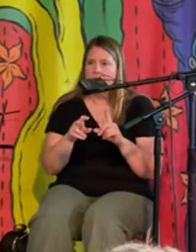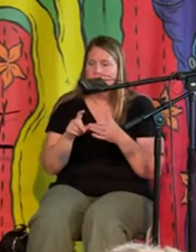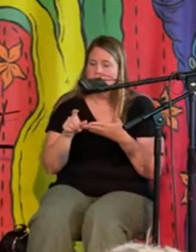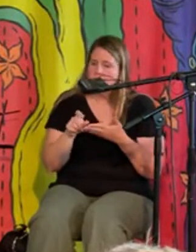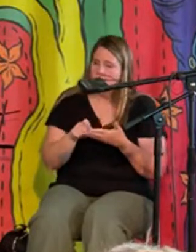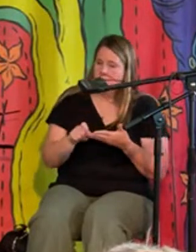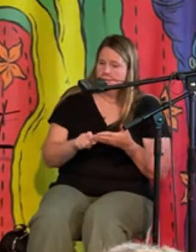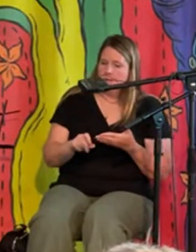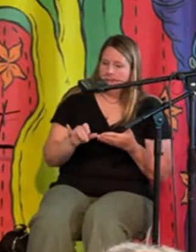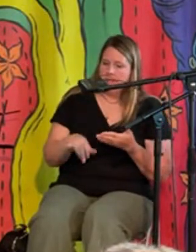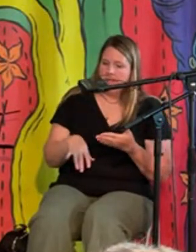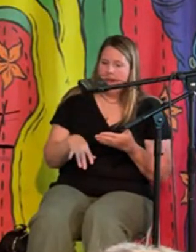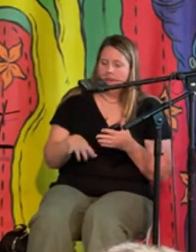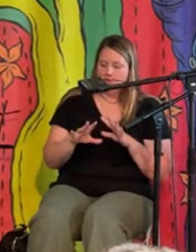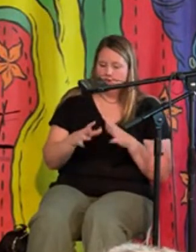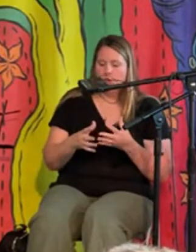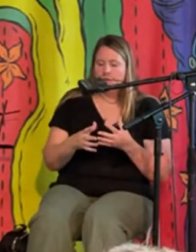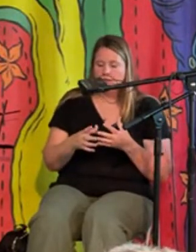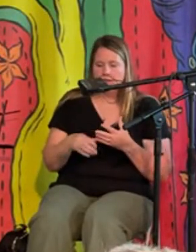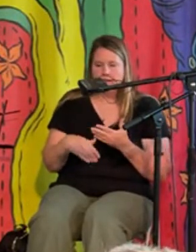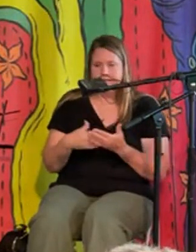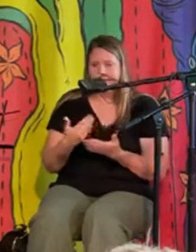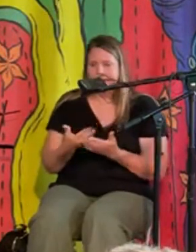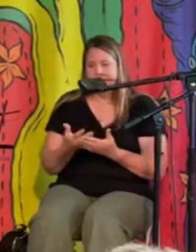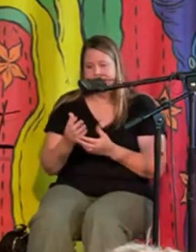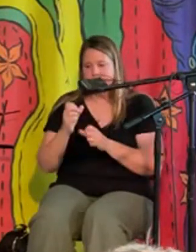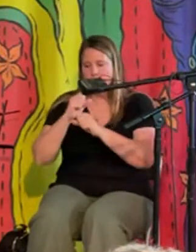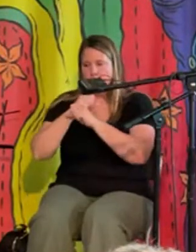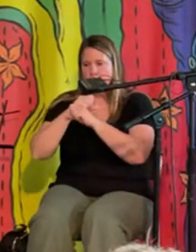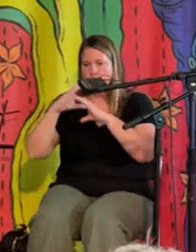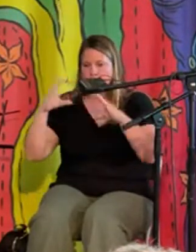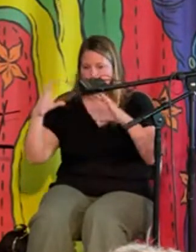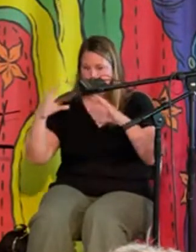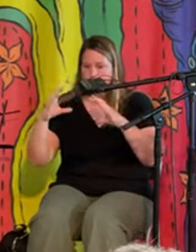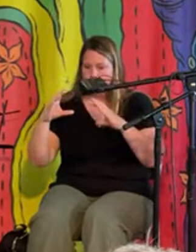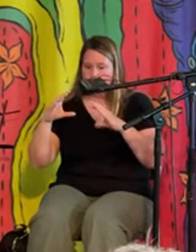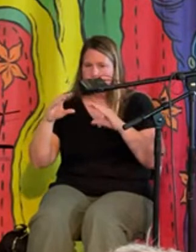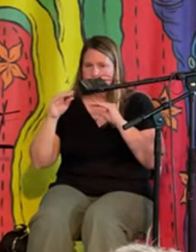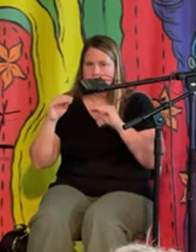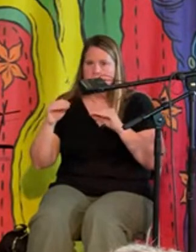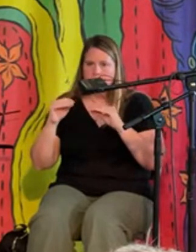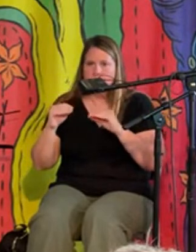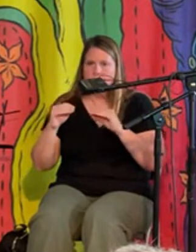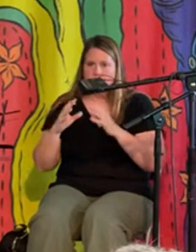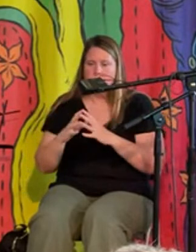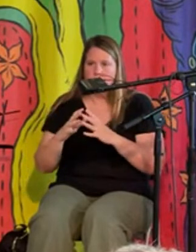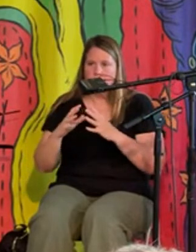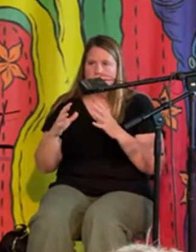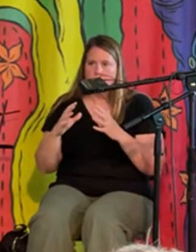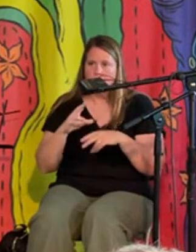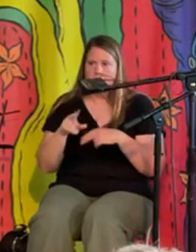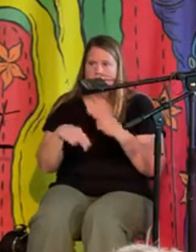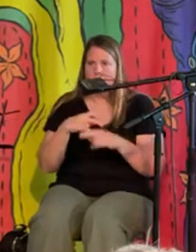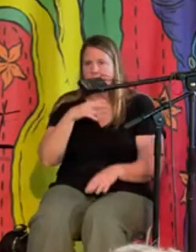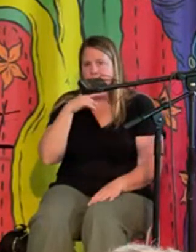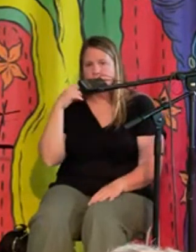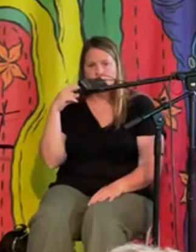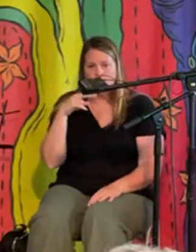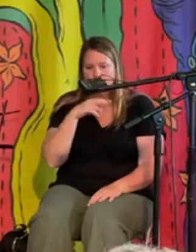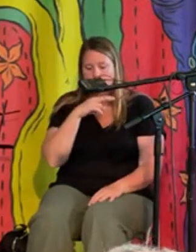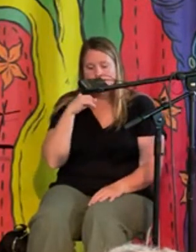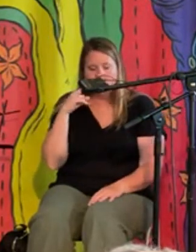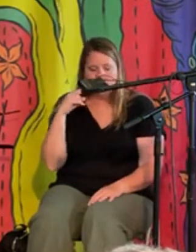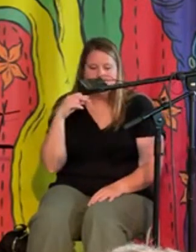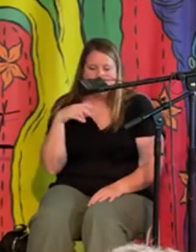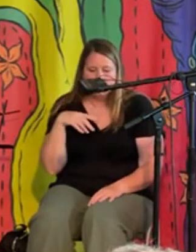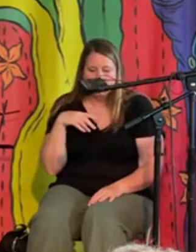and you gotta move. And that teaches you a lot about verbs in a poem, because in a poem, verbs is a screen